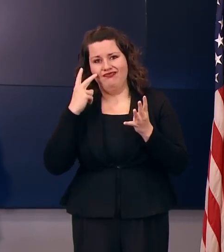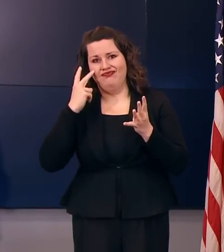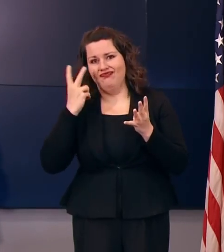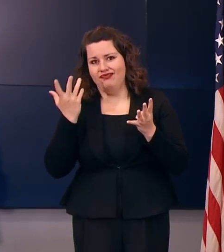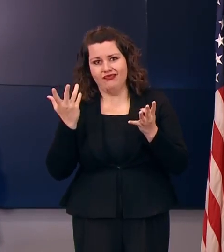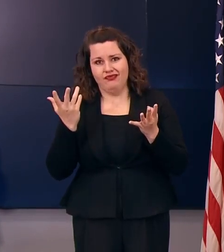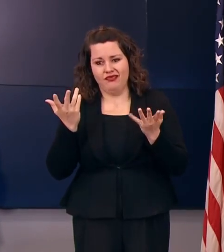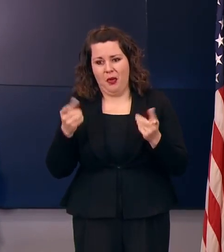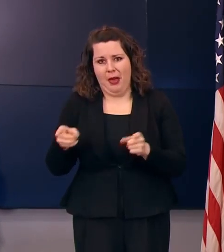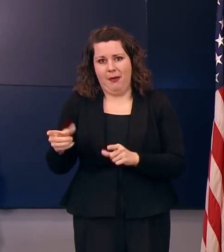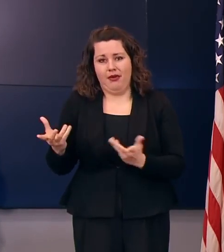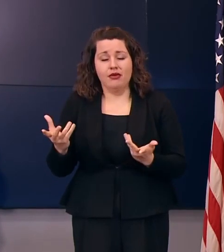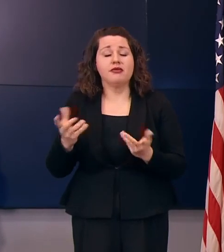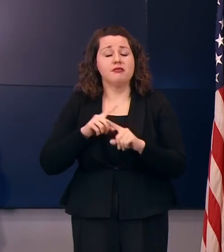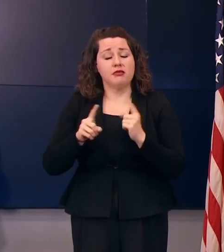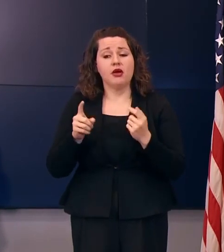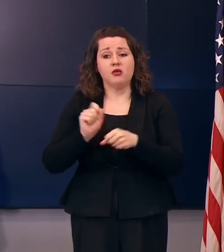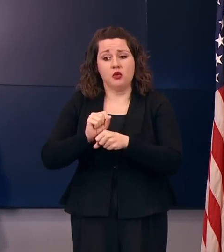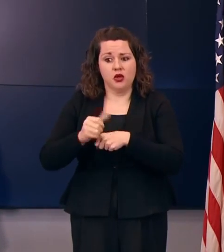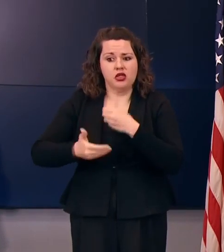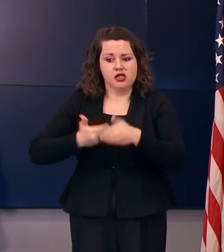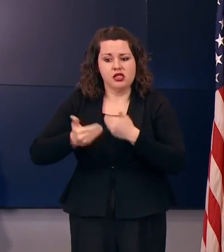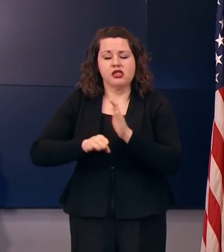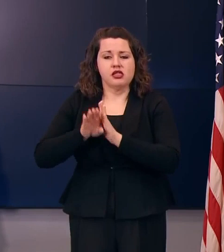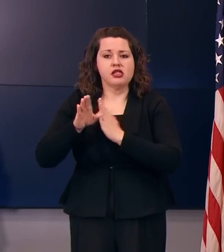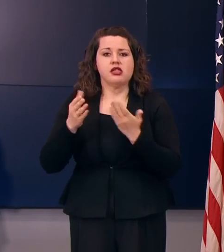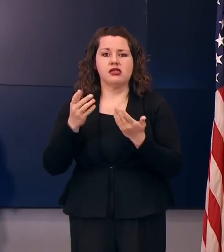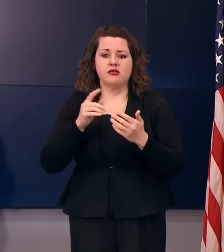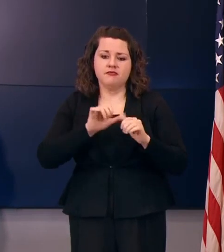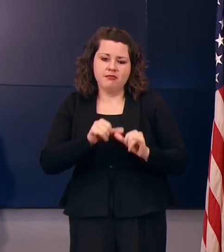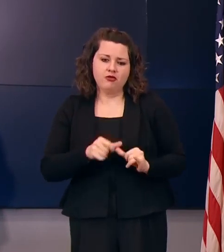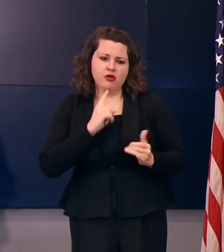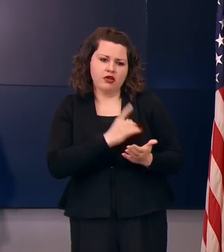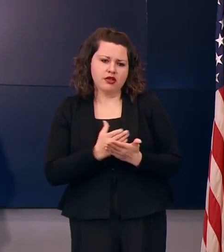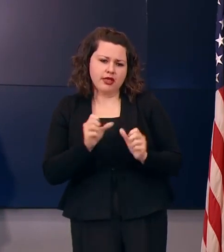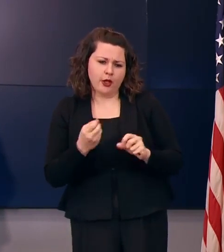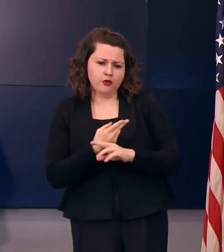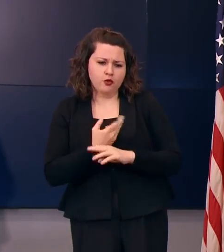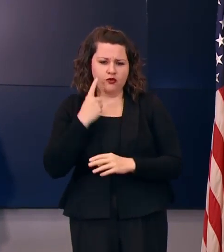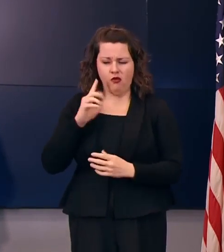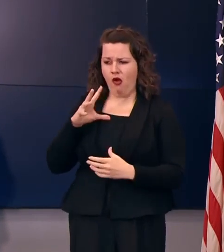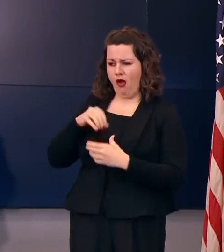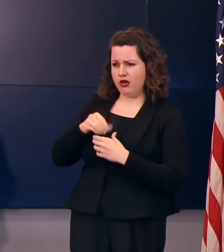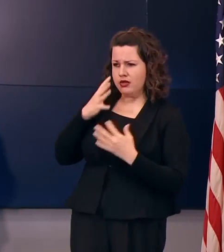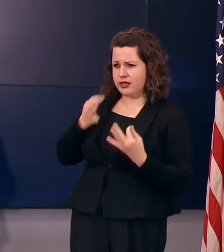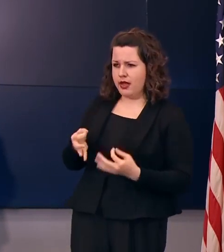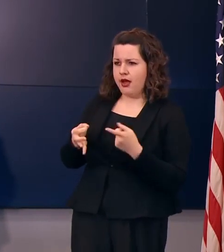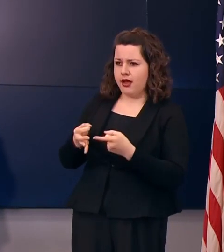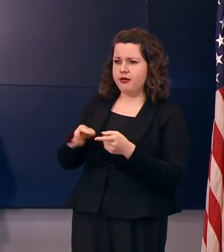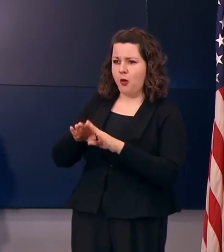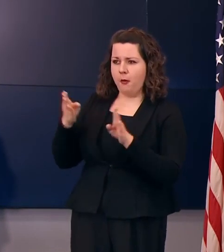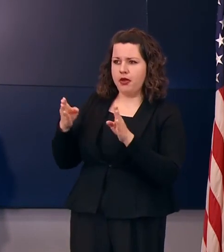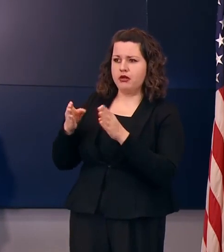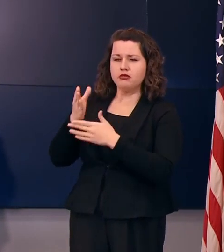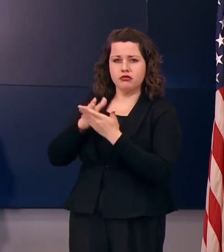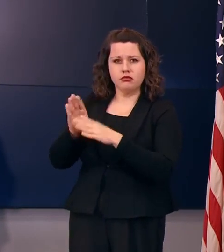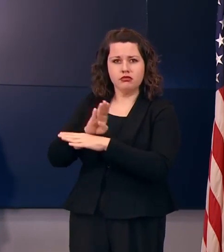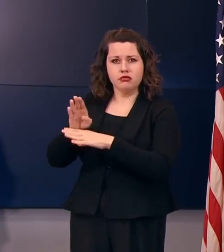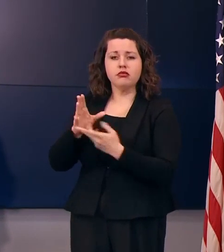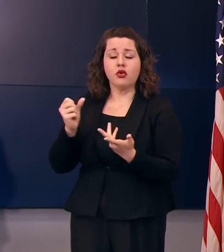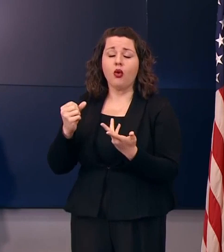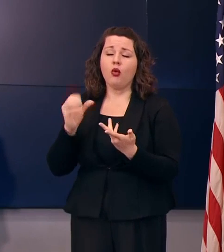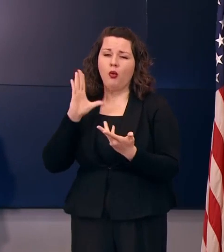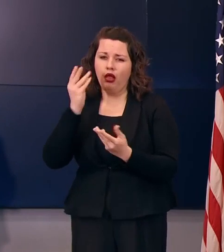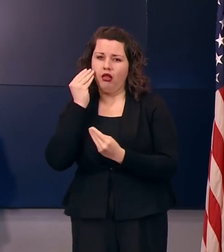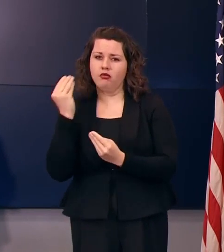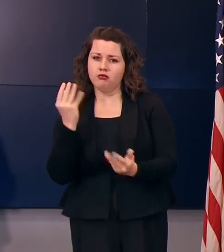are working on what that looks like, what metrics we can use to start to dial back up some of the businesses, and we will keep you